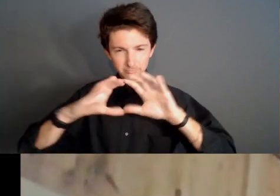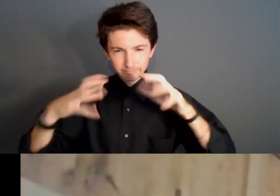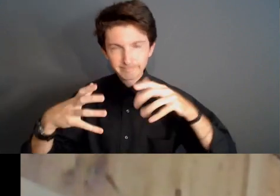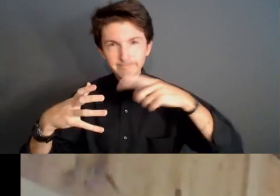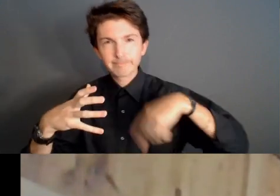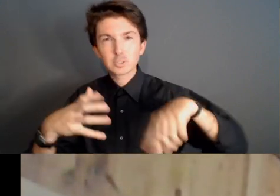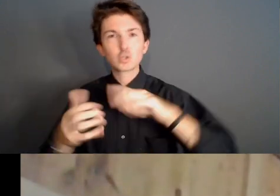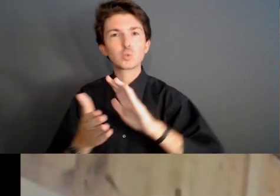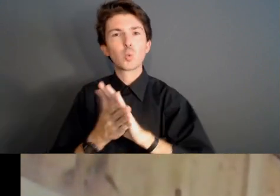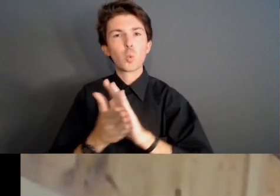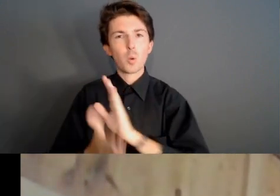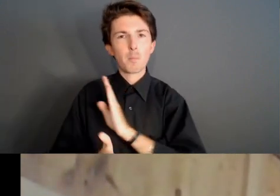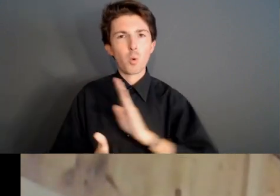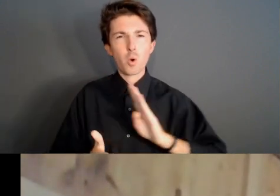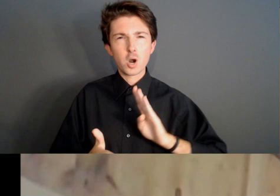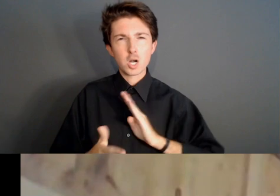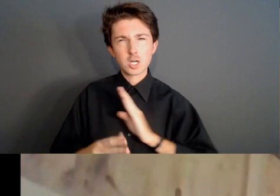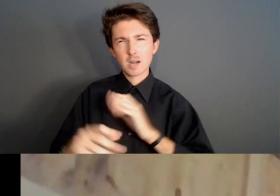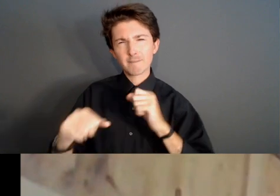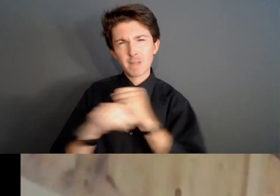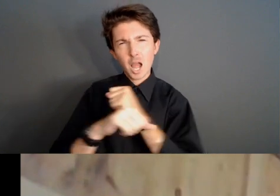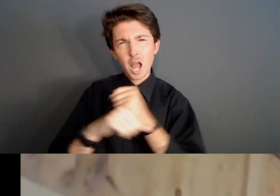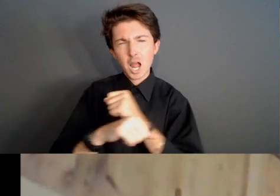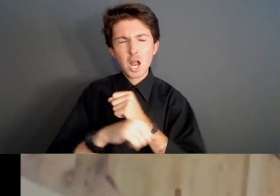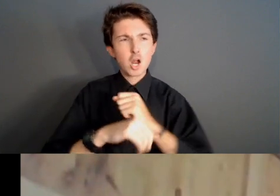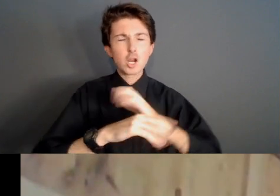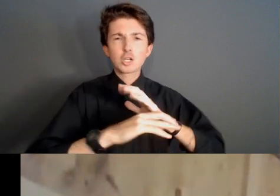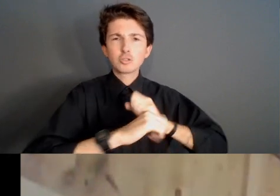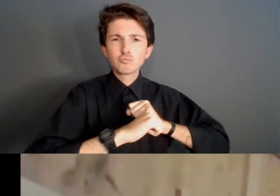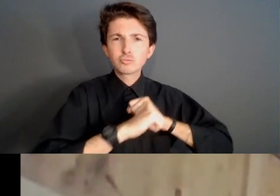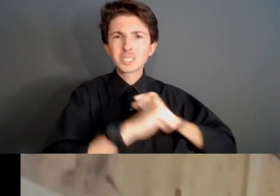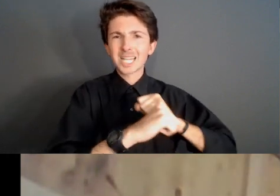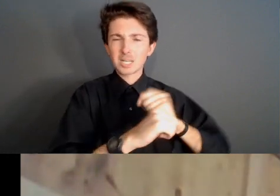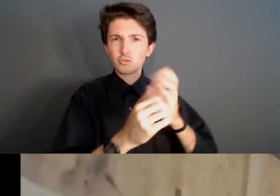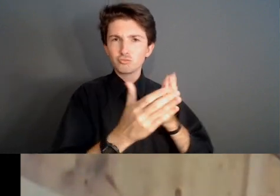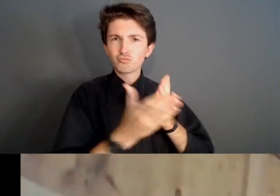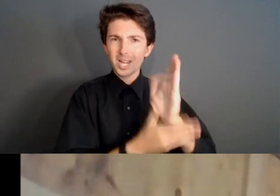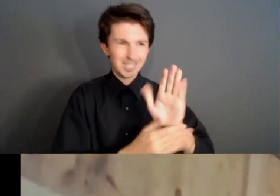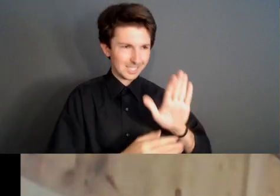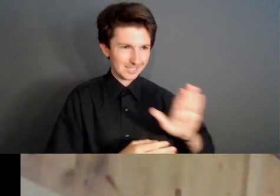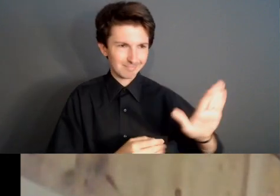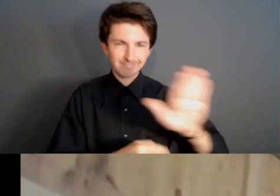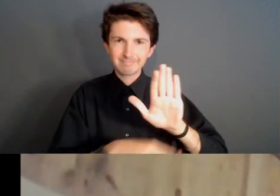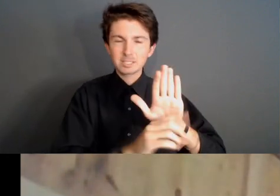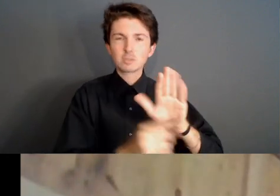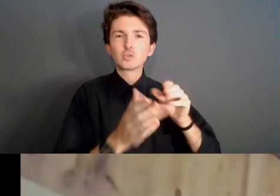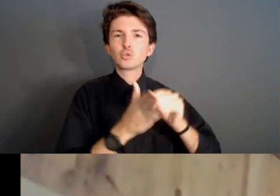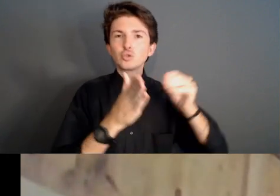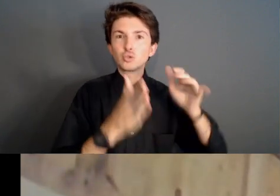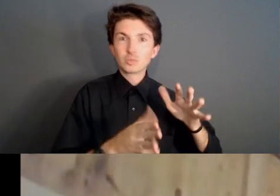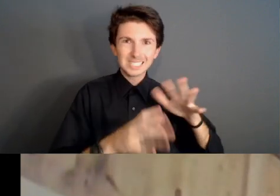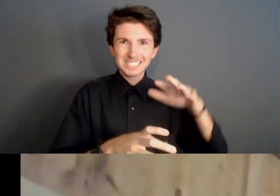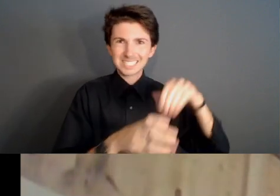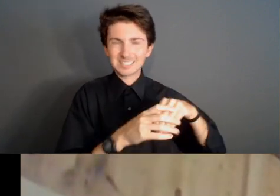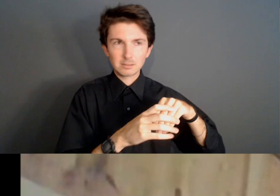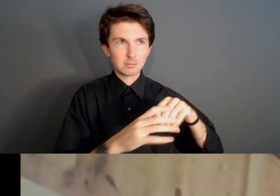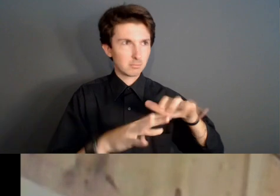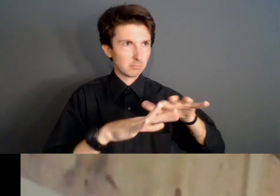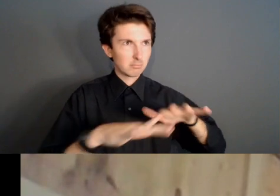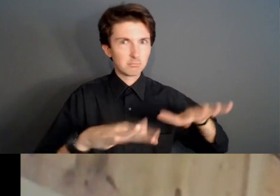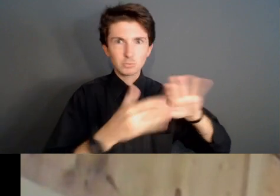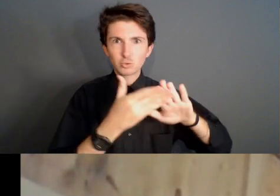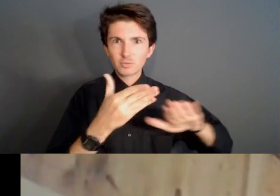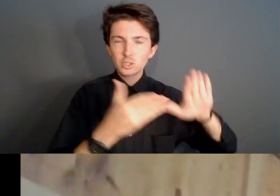has been fighting to protect the rights of people with disabilities in LA community colleges. He has served in the